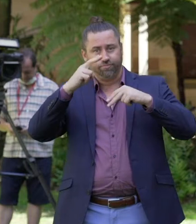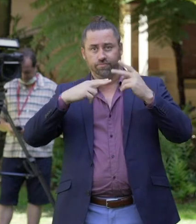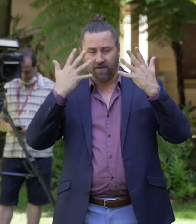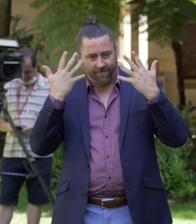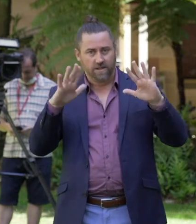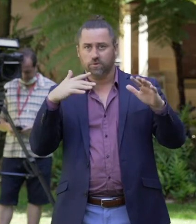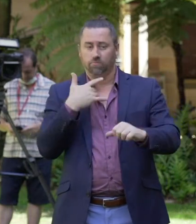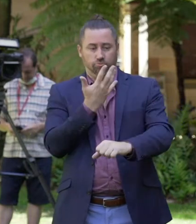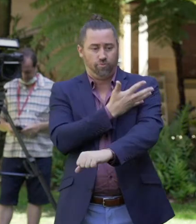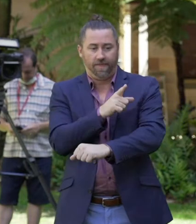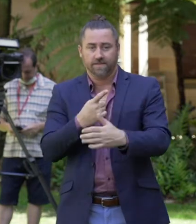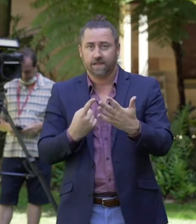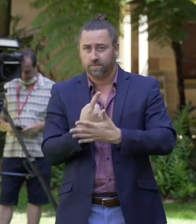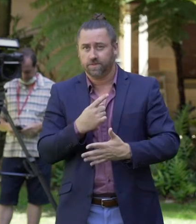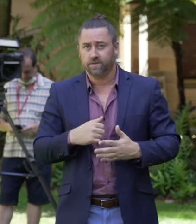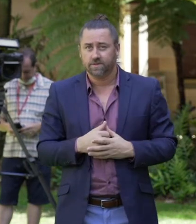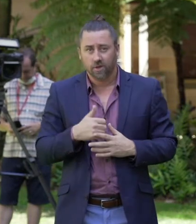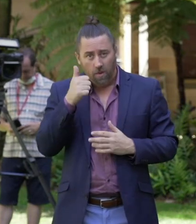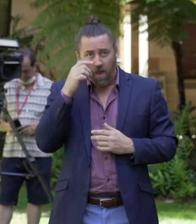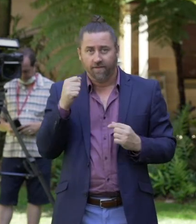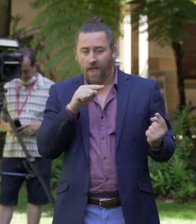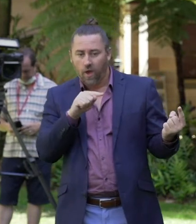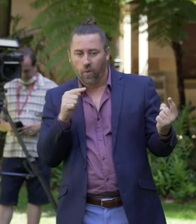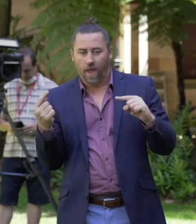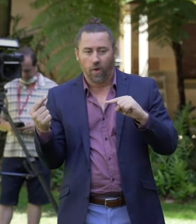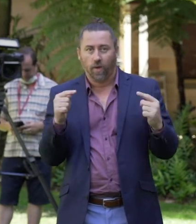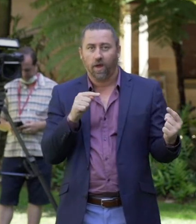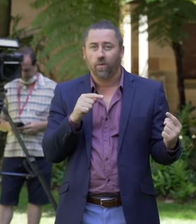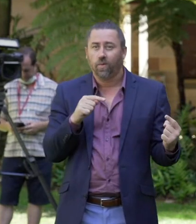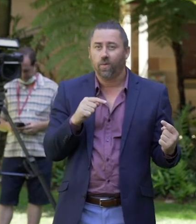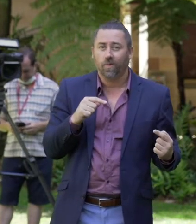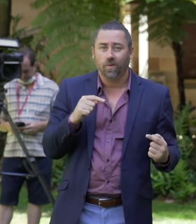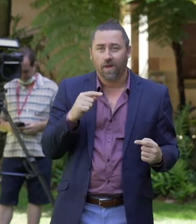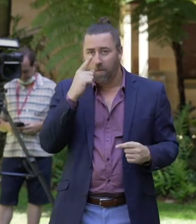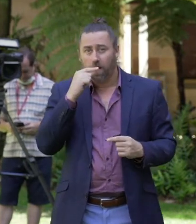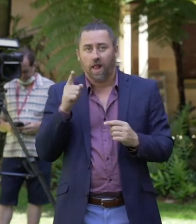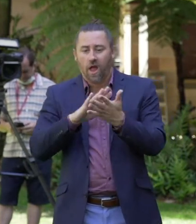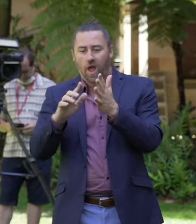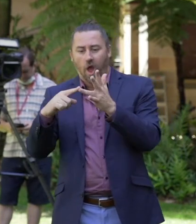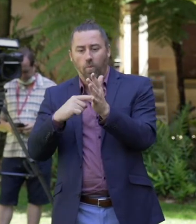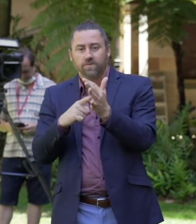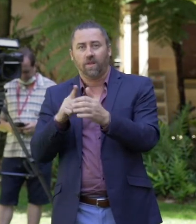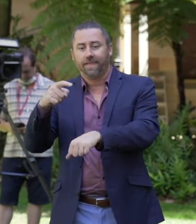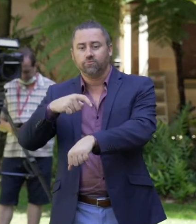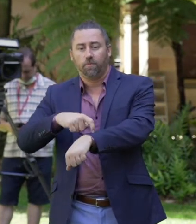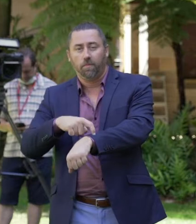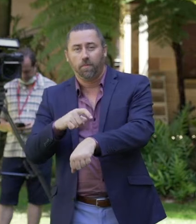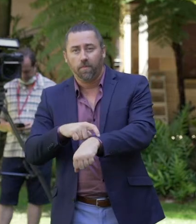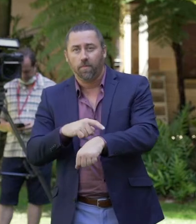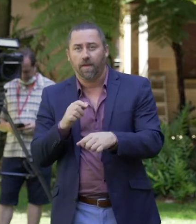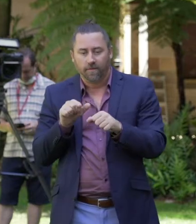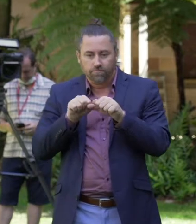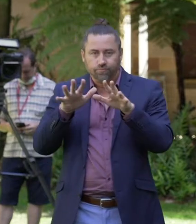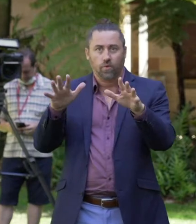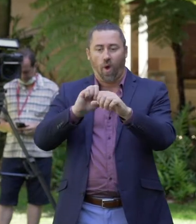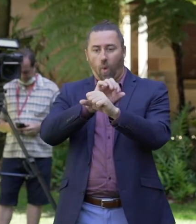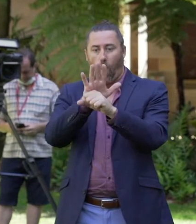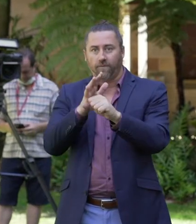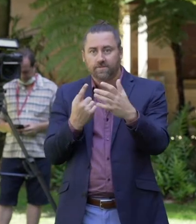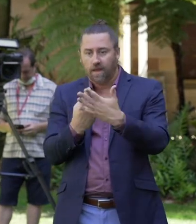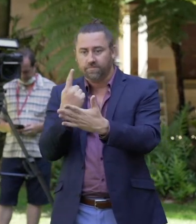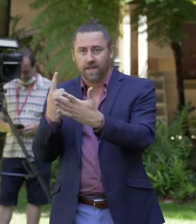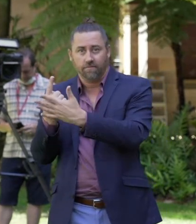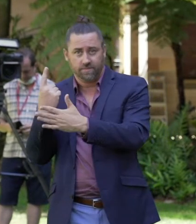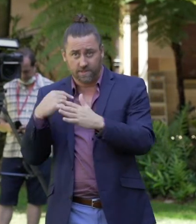finished. You can remember the debates when we had people coming into our hotels and the virus was spreading over the period